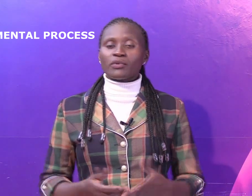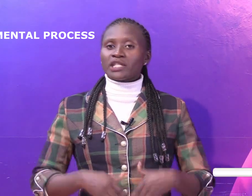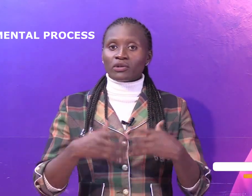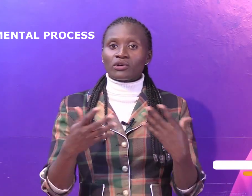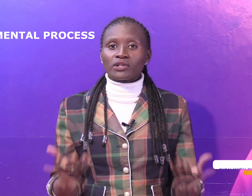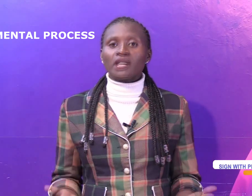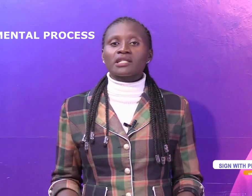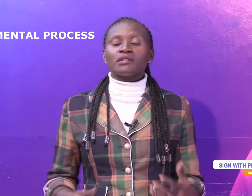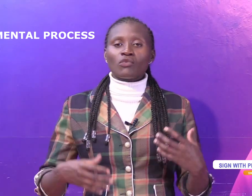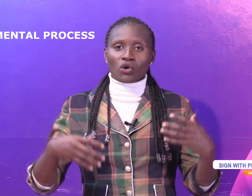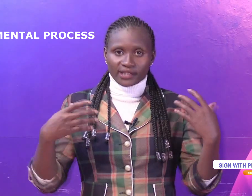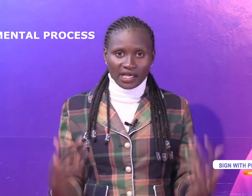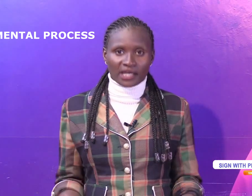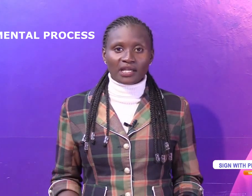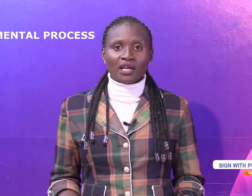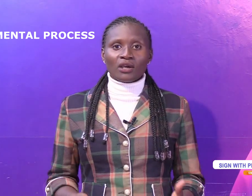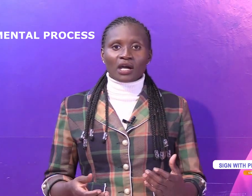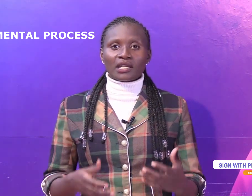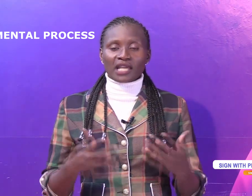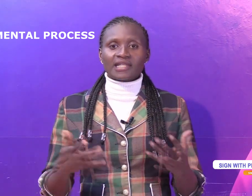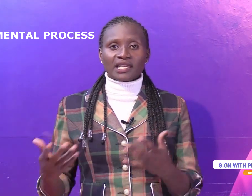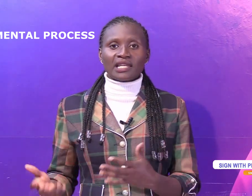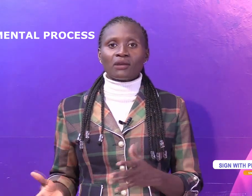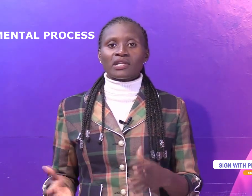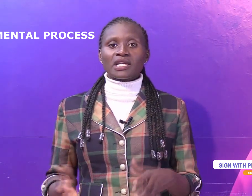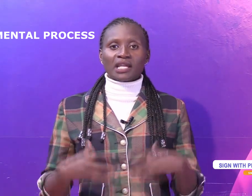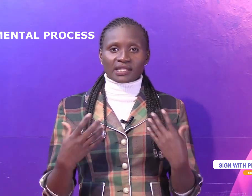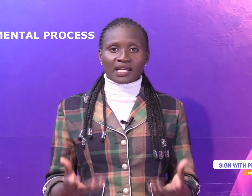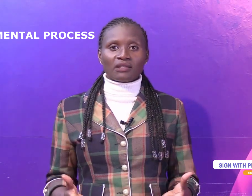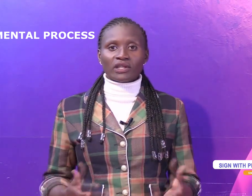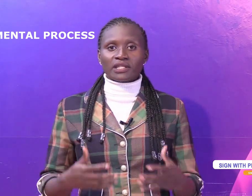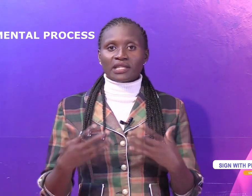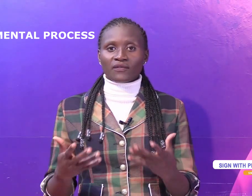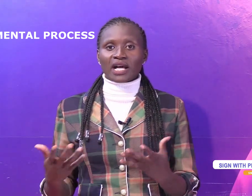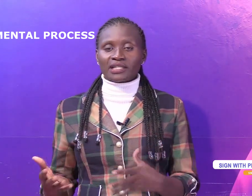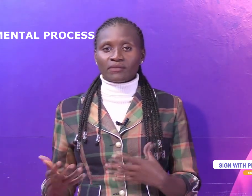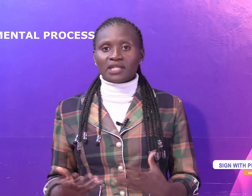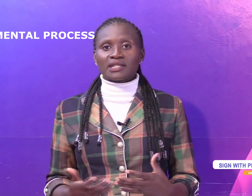also understand more on signing in Kenya Sign Language, and understand what the deaf culture means and how they